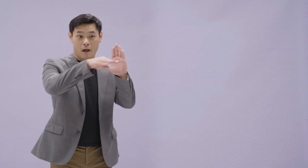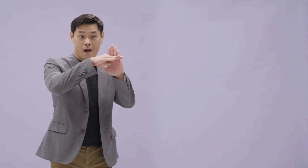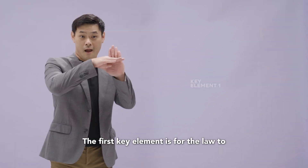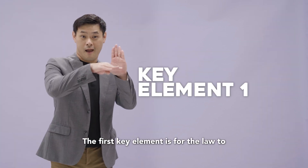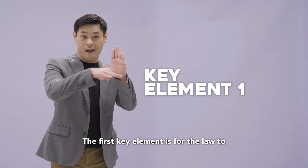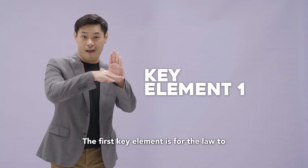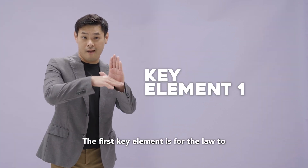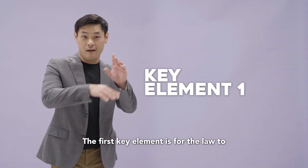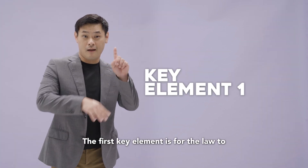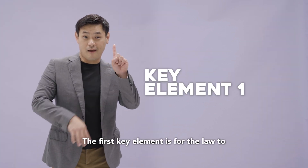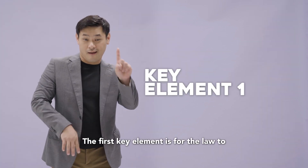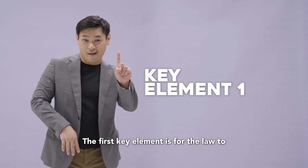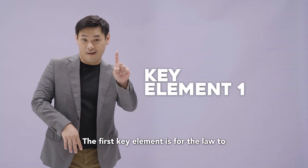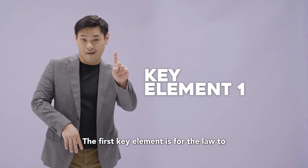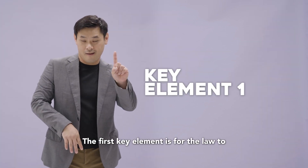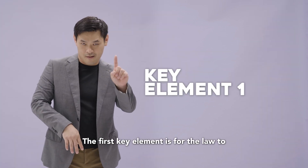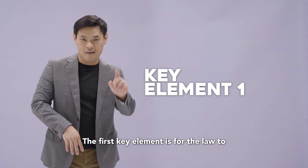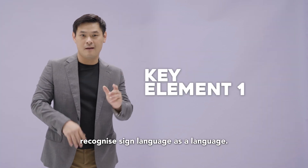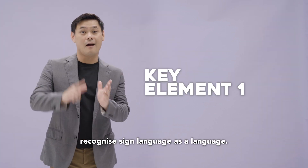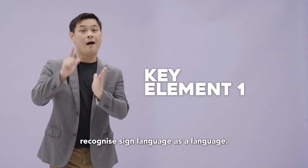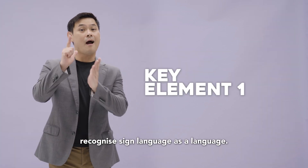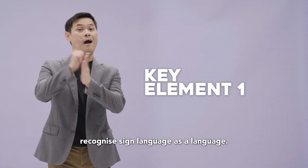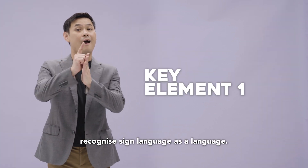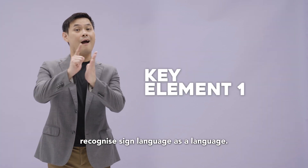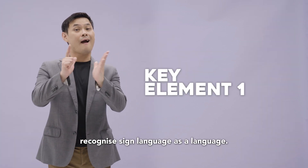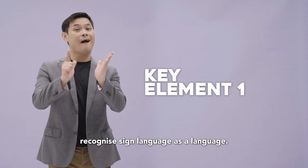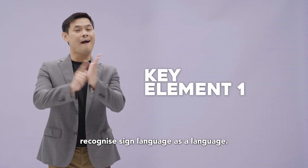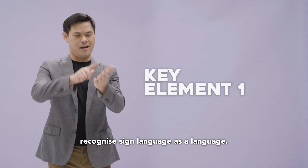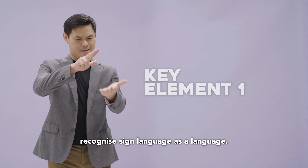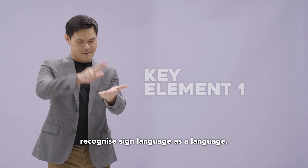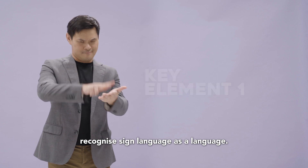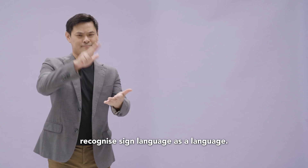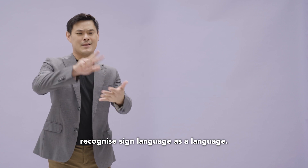The first key element is for the law to recognize sign language as a language.